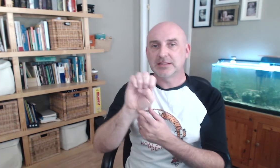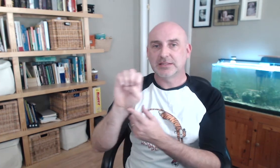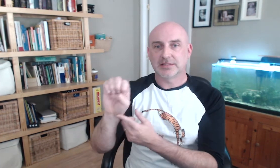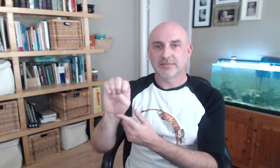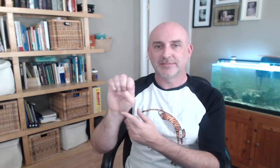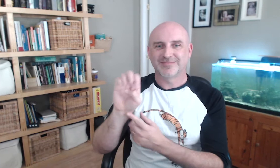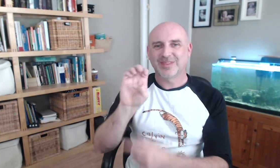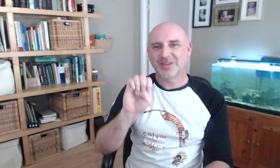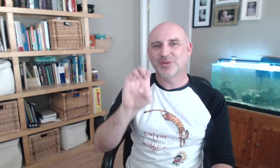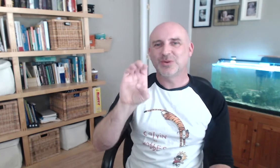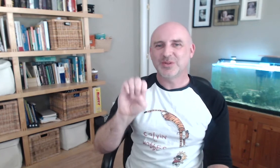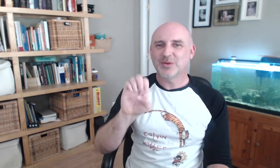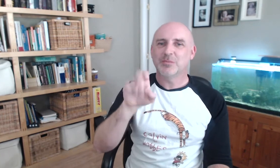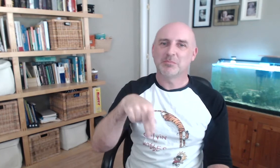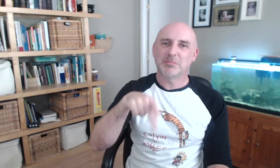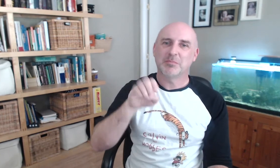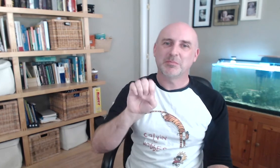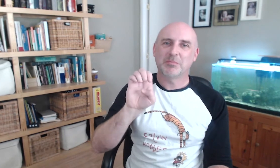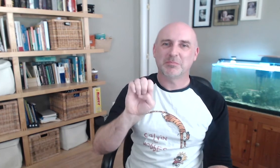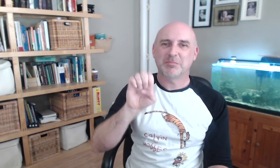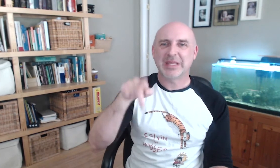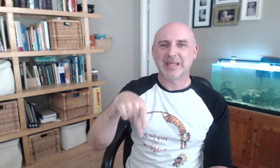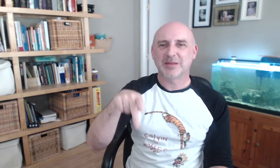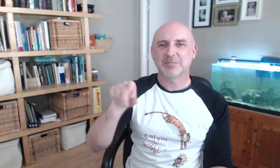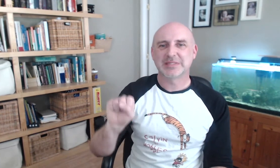Because you could do peeps.